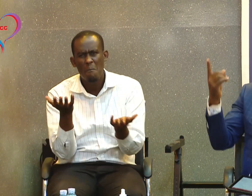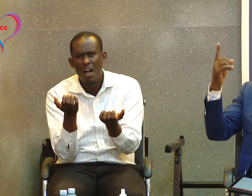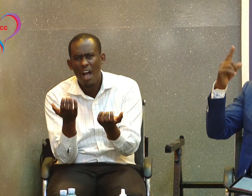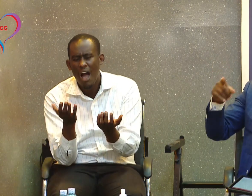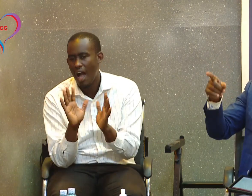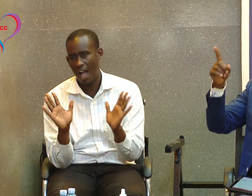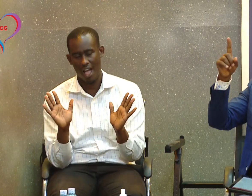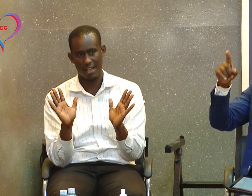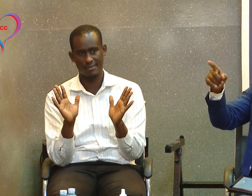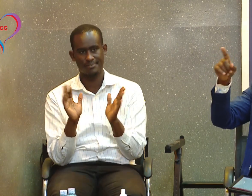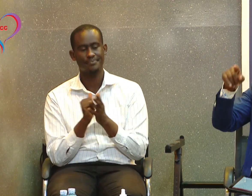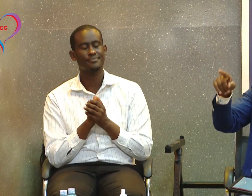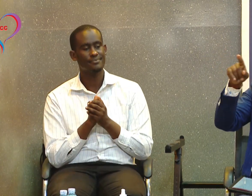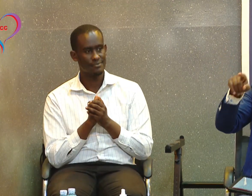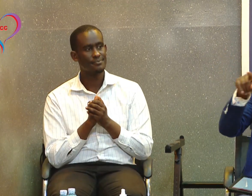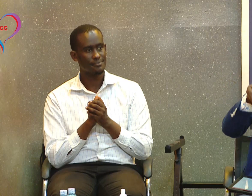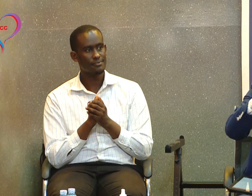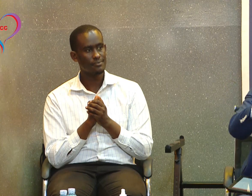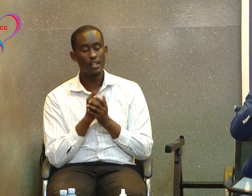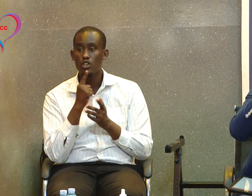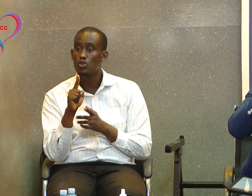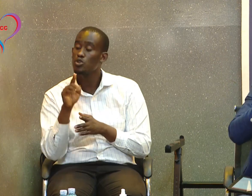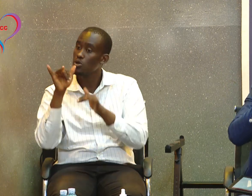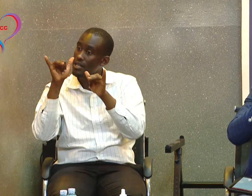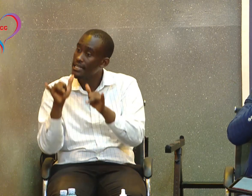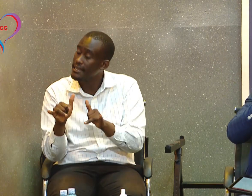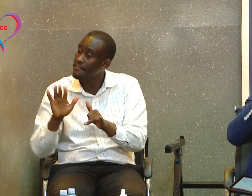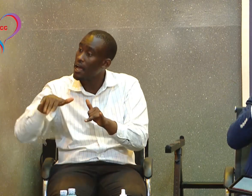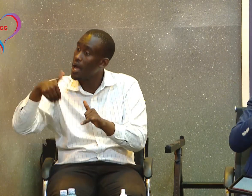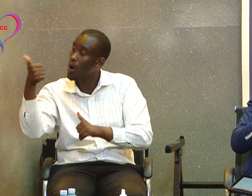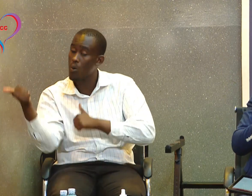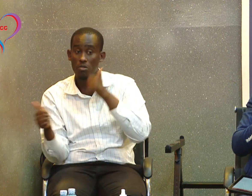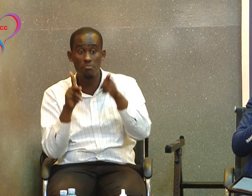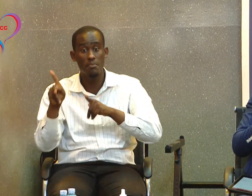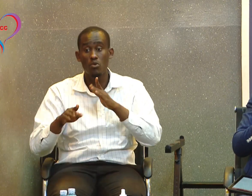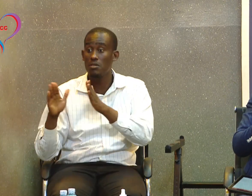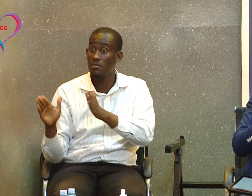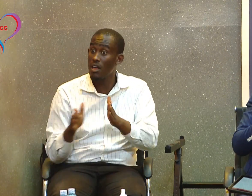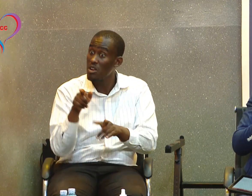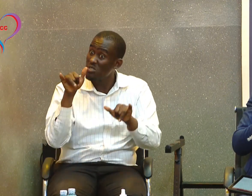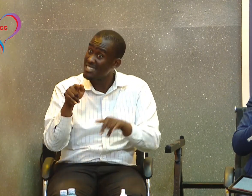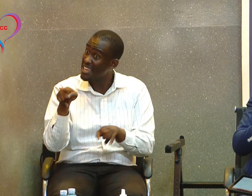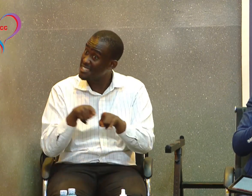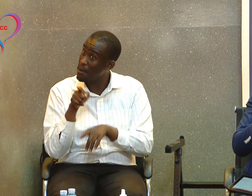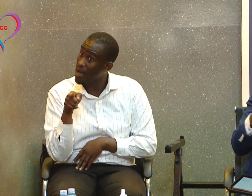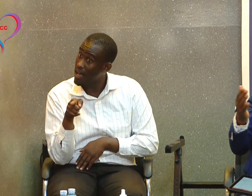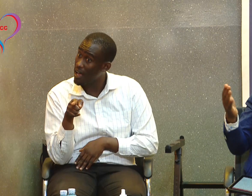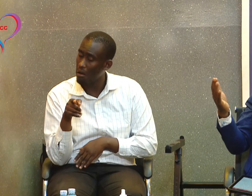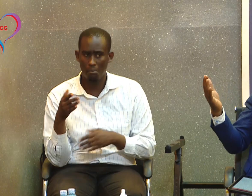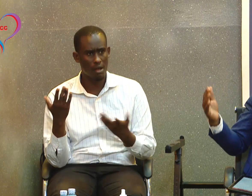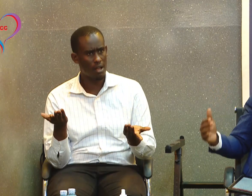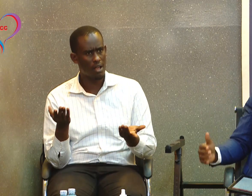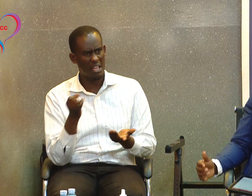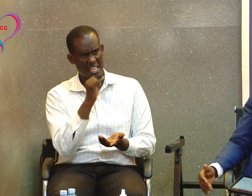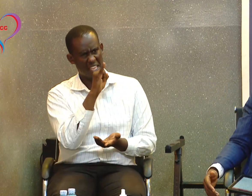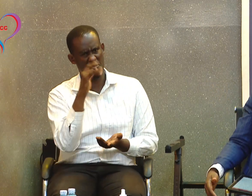Are those people, are you living in other people's plans? What if one day they don't